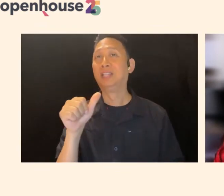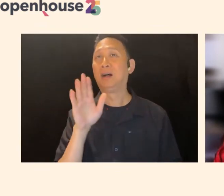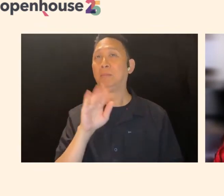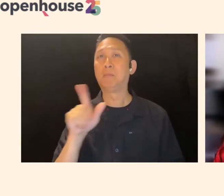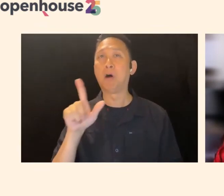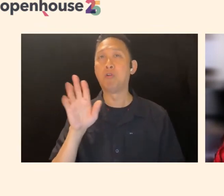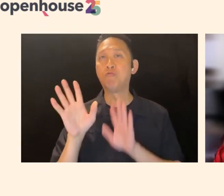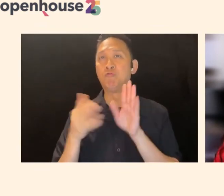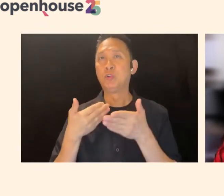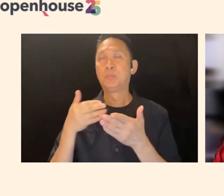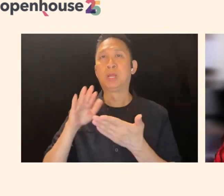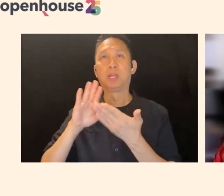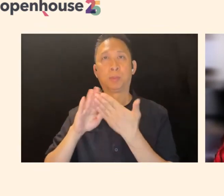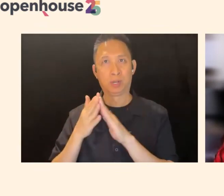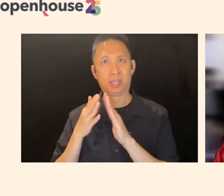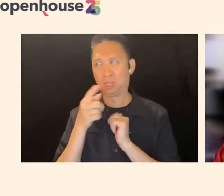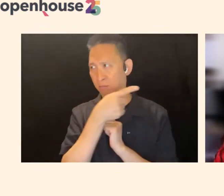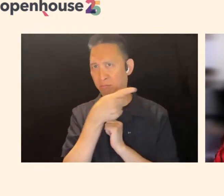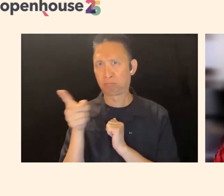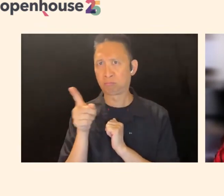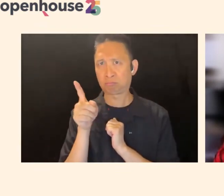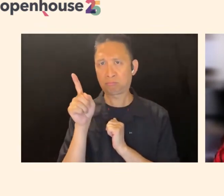about um,